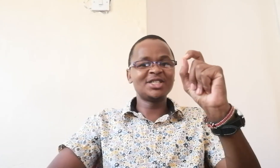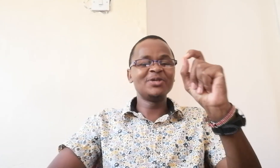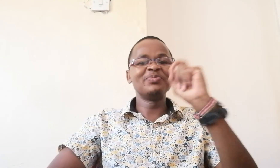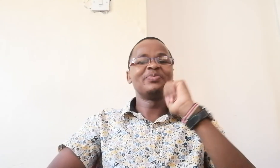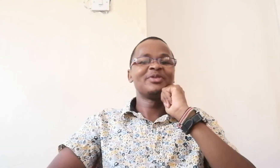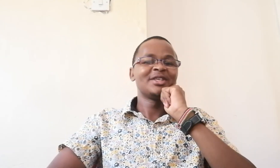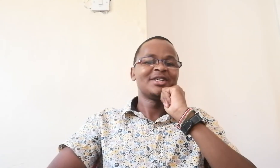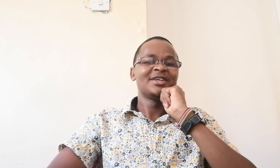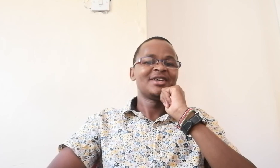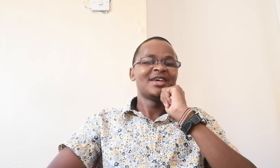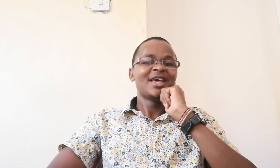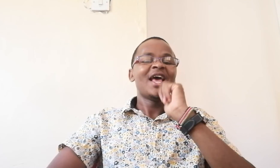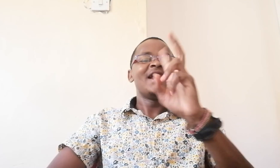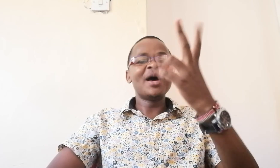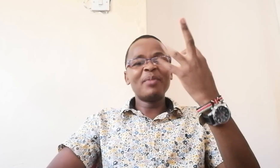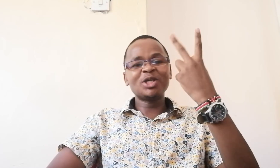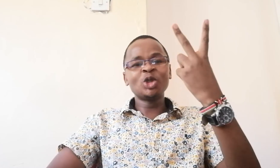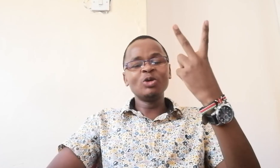team. Number 2,